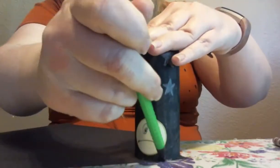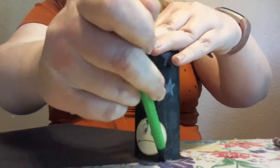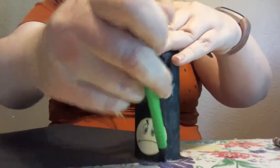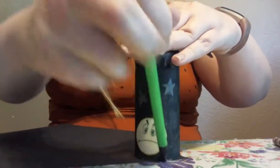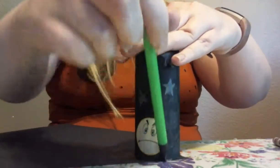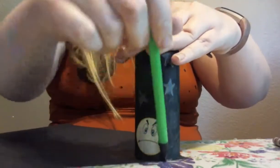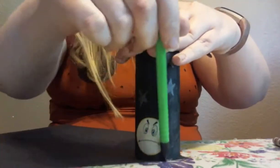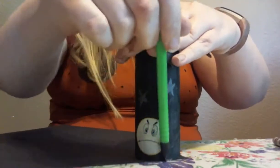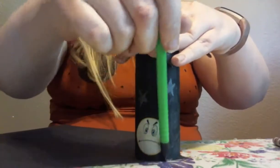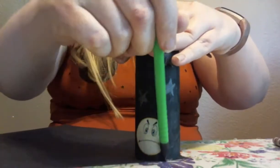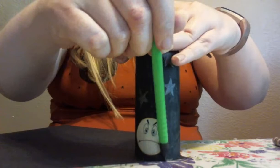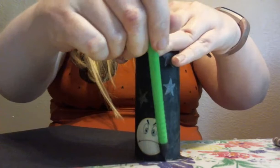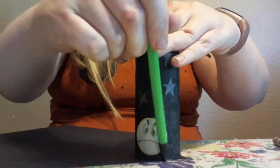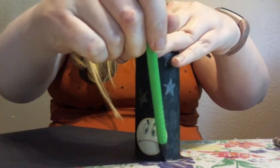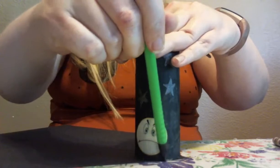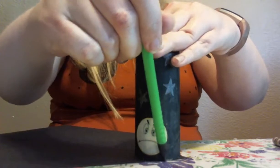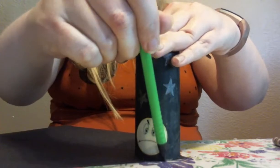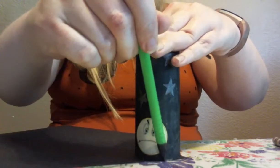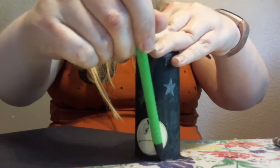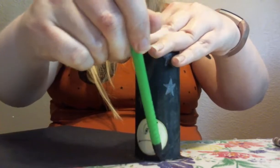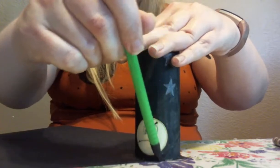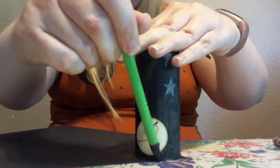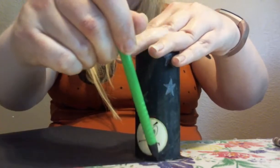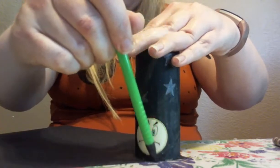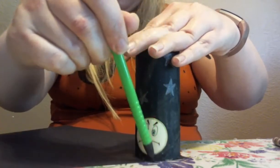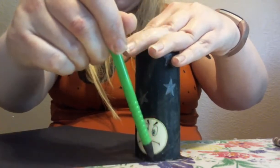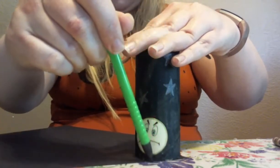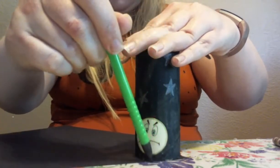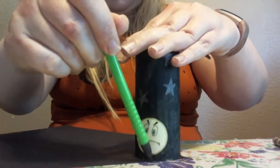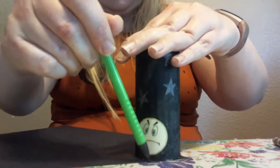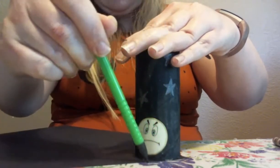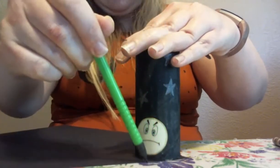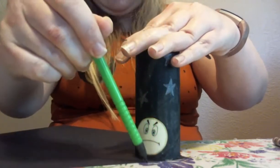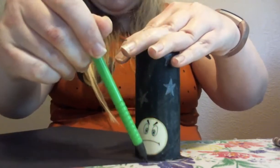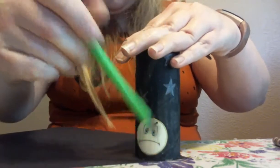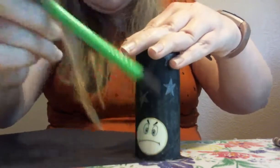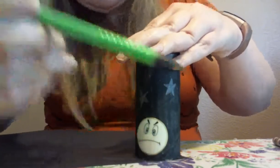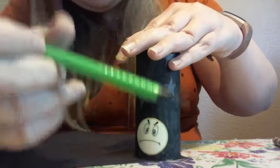just put your pencil against the black paper and